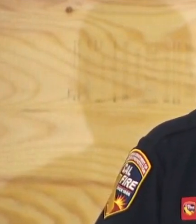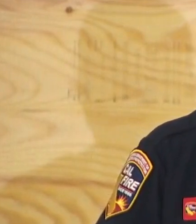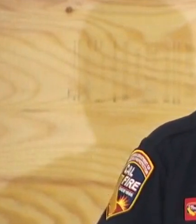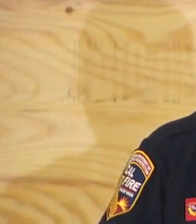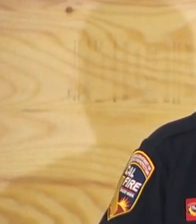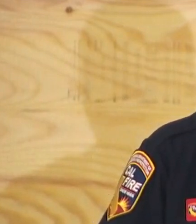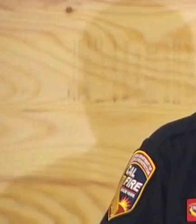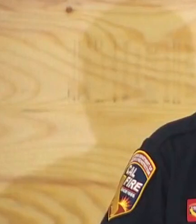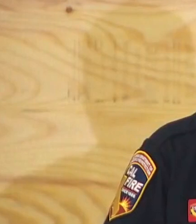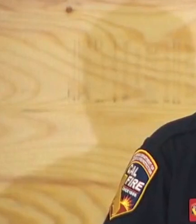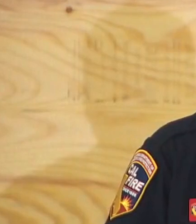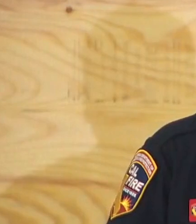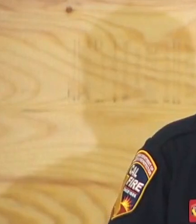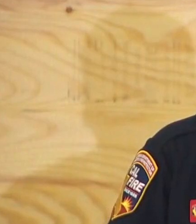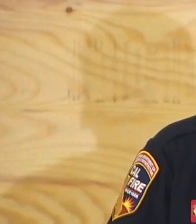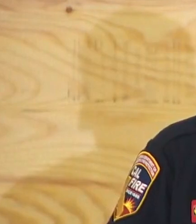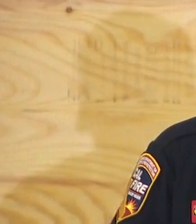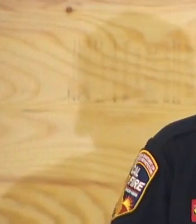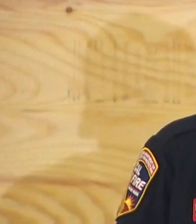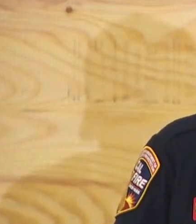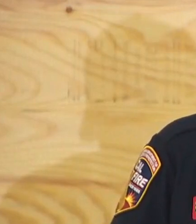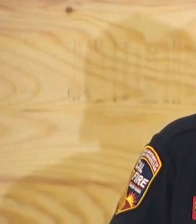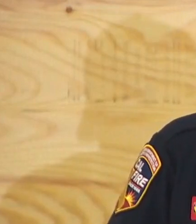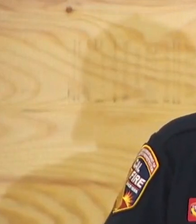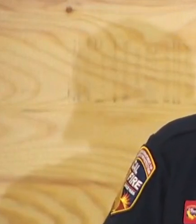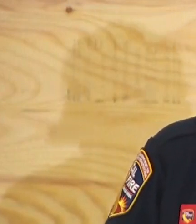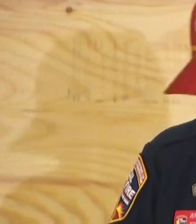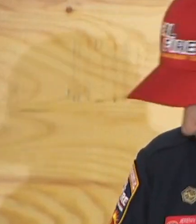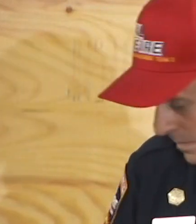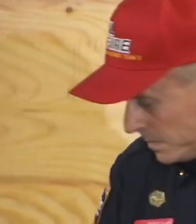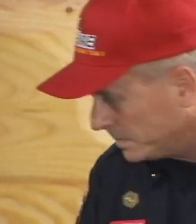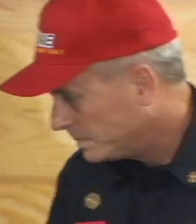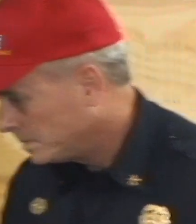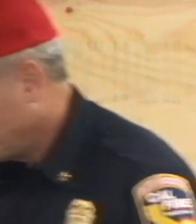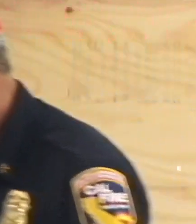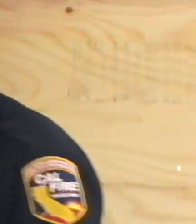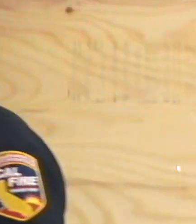brief message to our Spanish-speaking viewers.